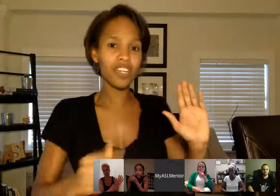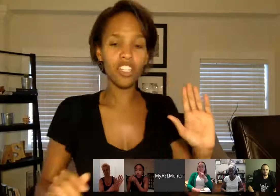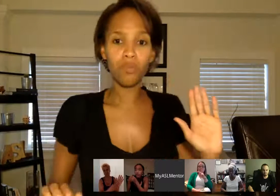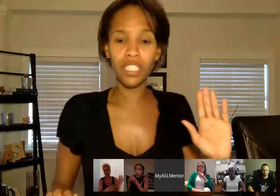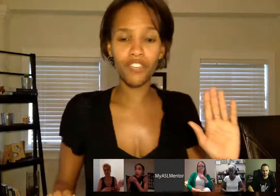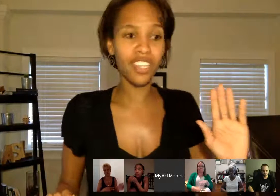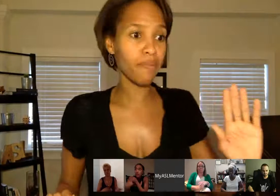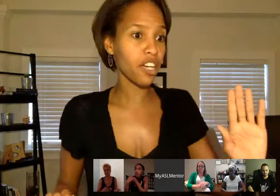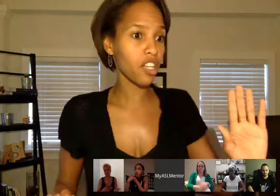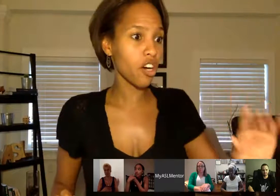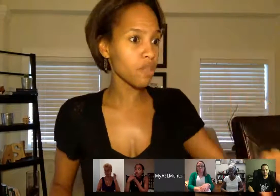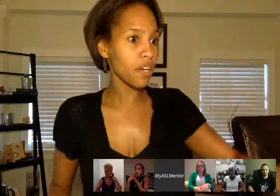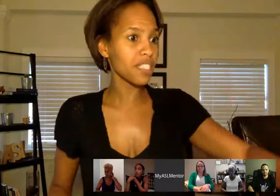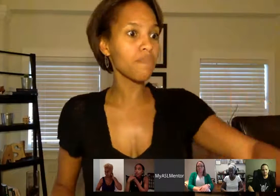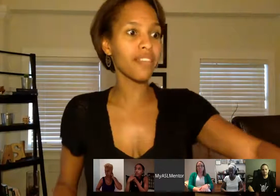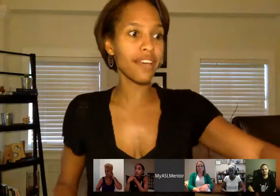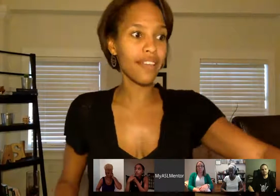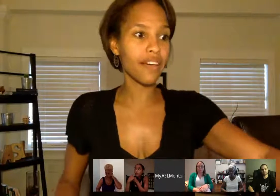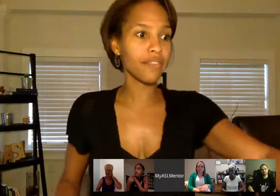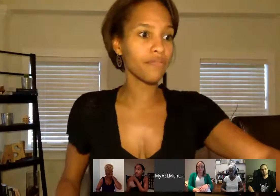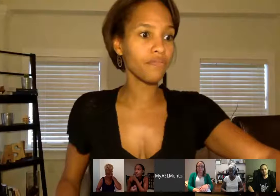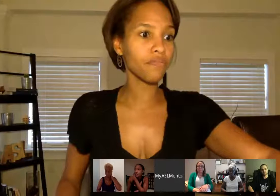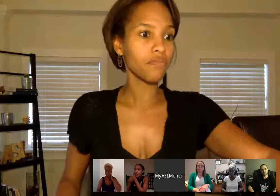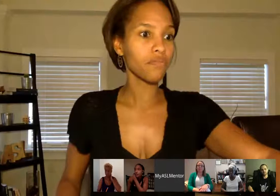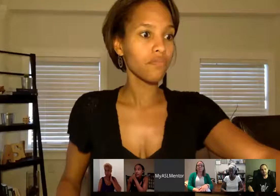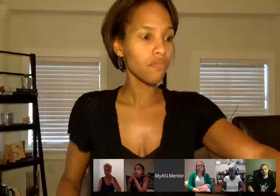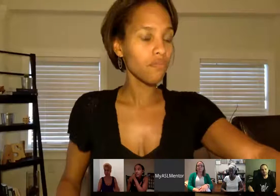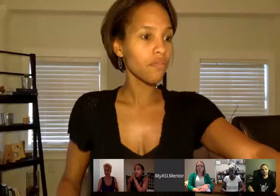I did it a little bit differently than my gloss, but something like that.